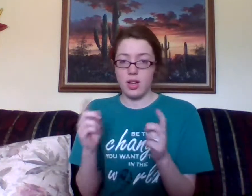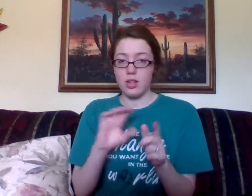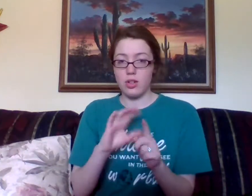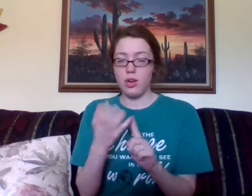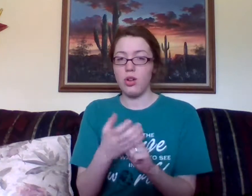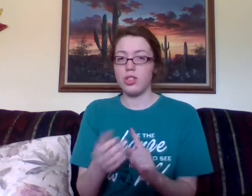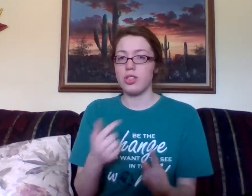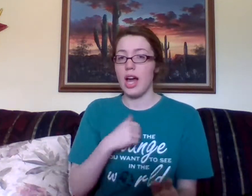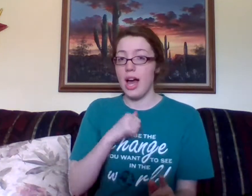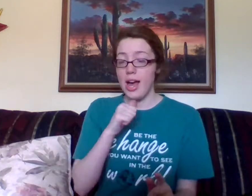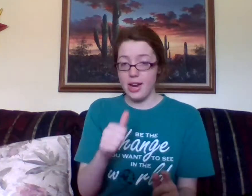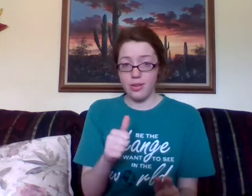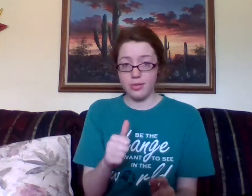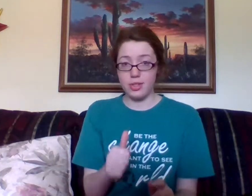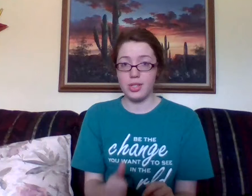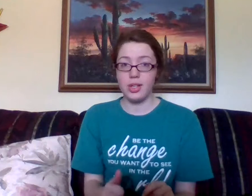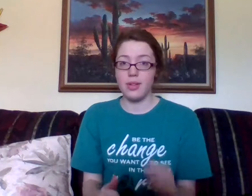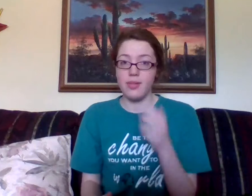other cultures. I